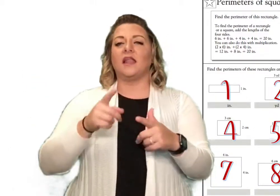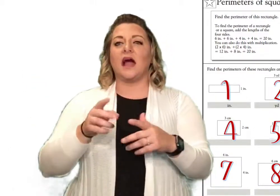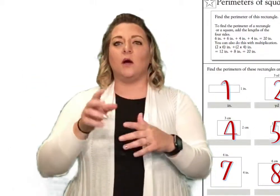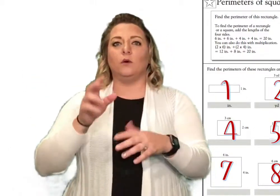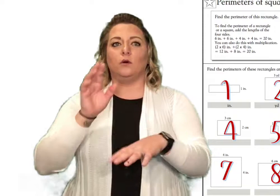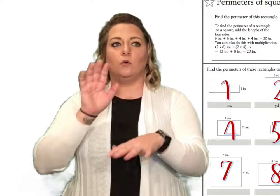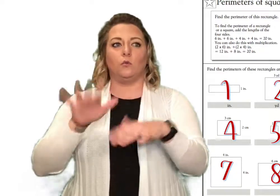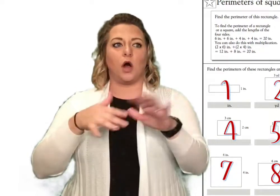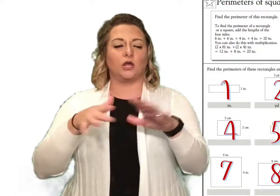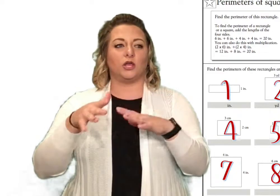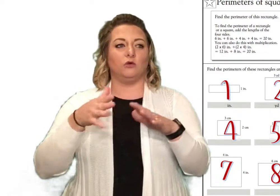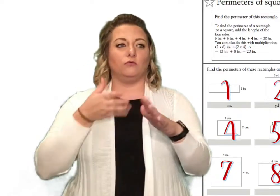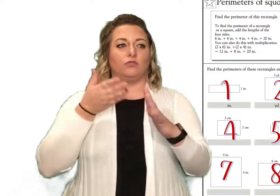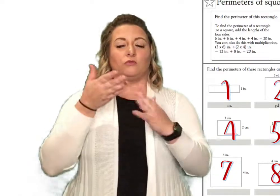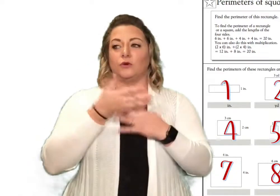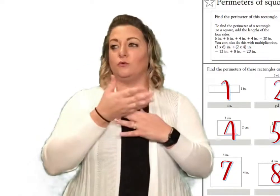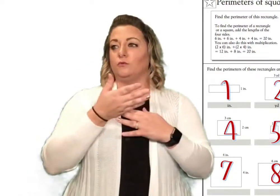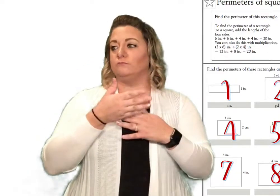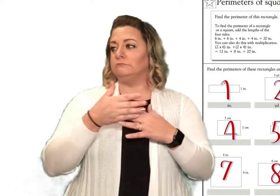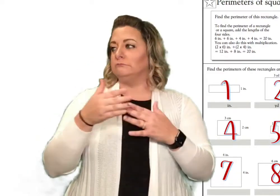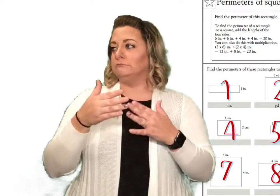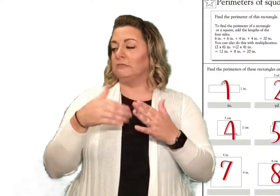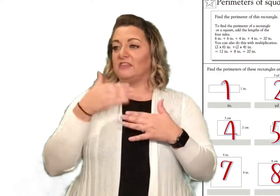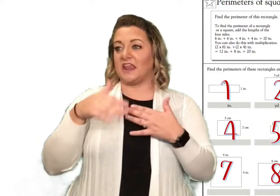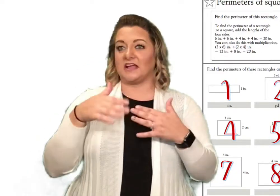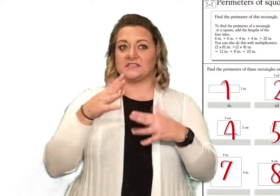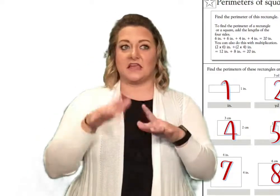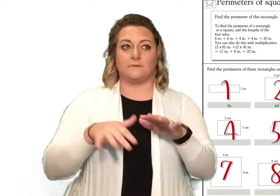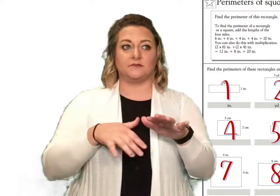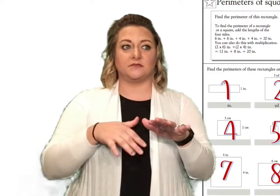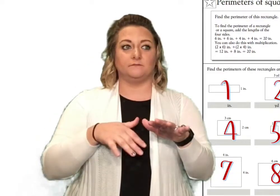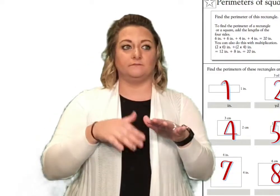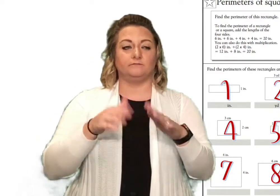I will walk you through the next steps.